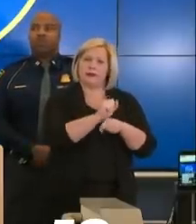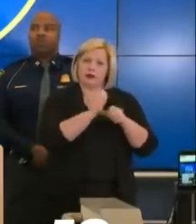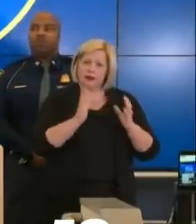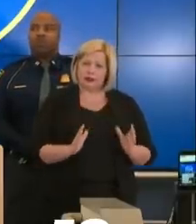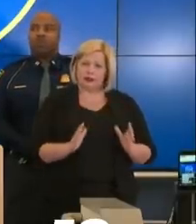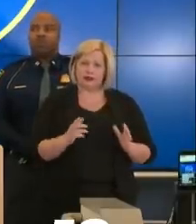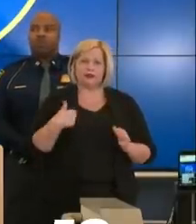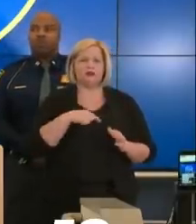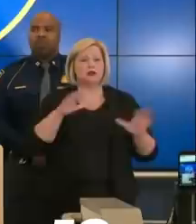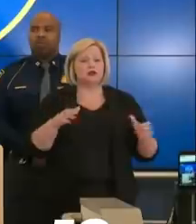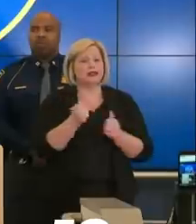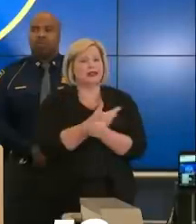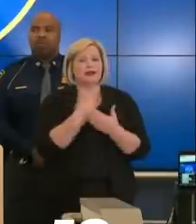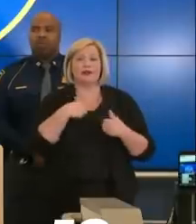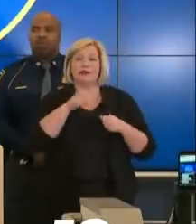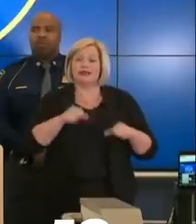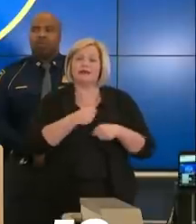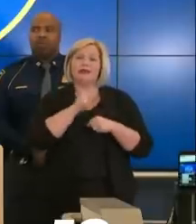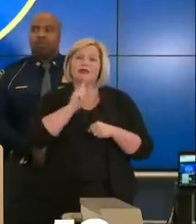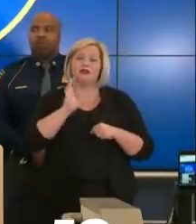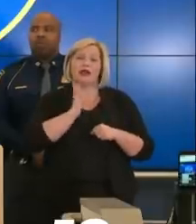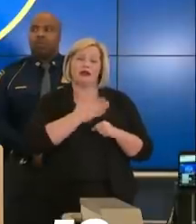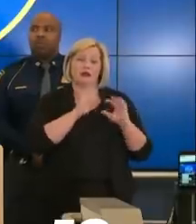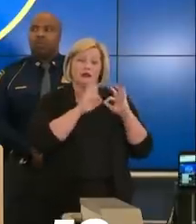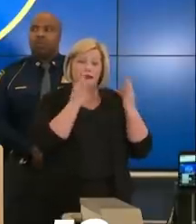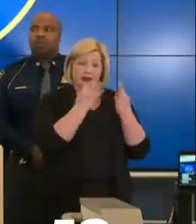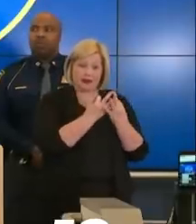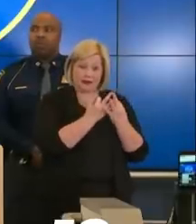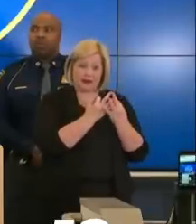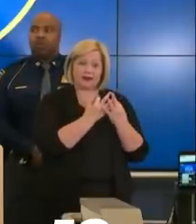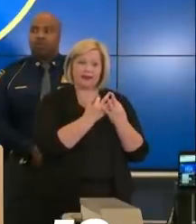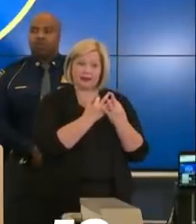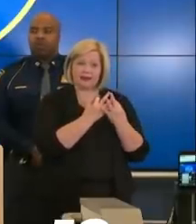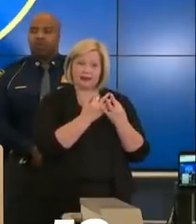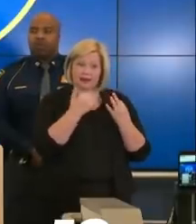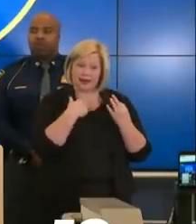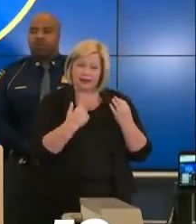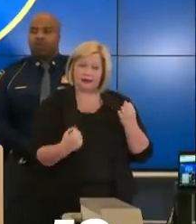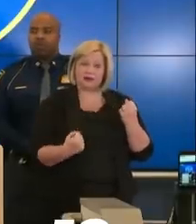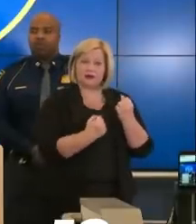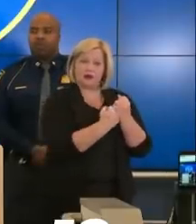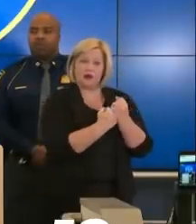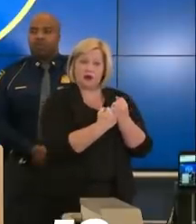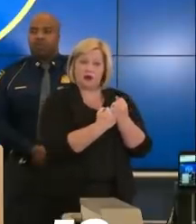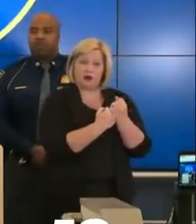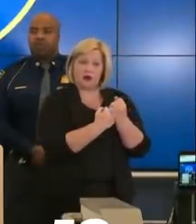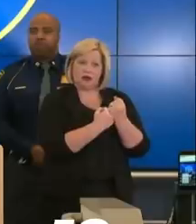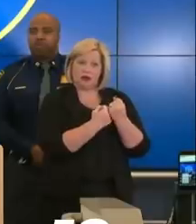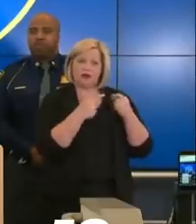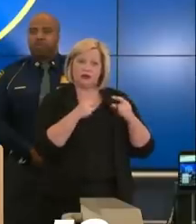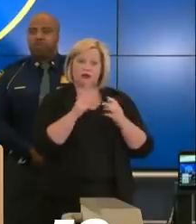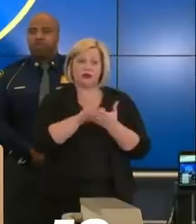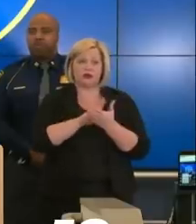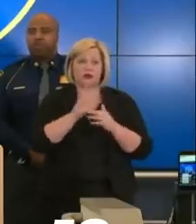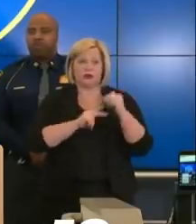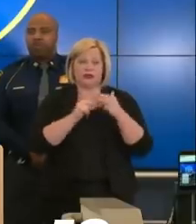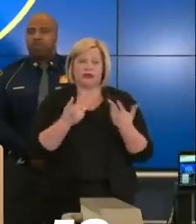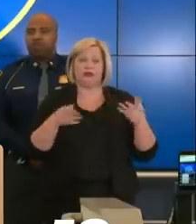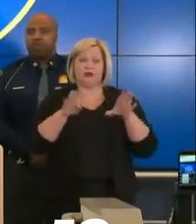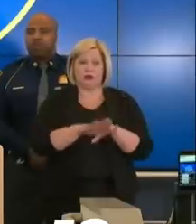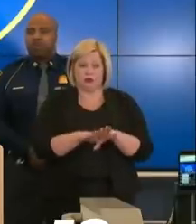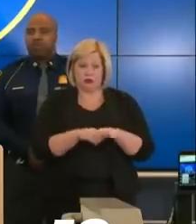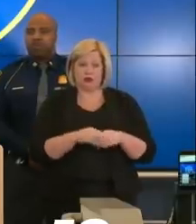doing everything we can to ensure that our families have the support they need during school building